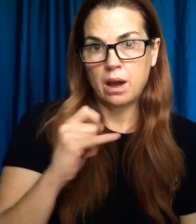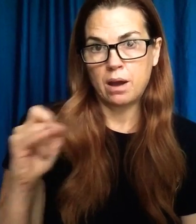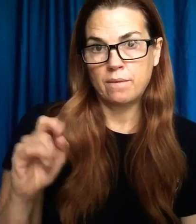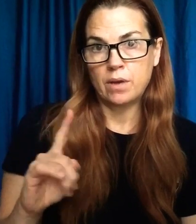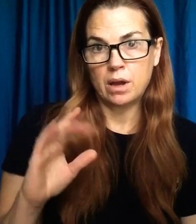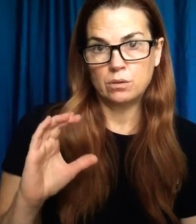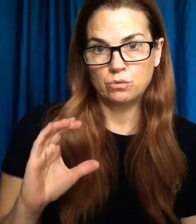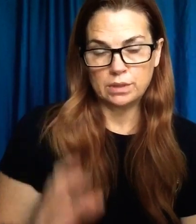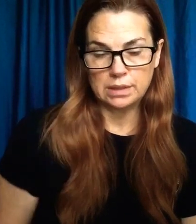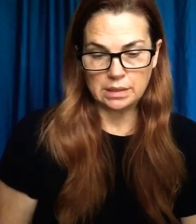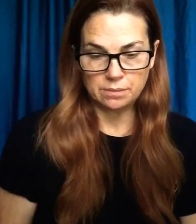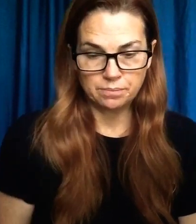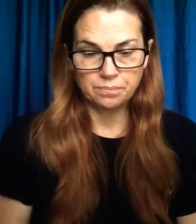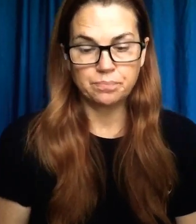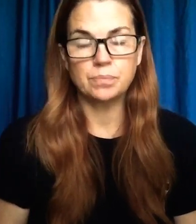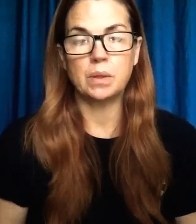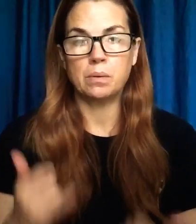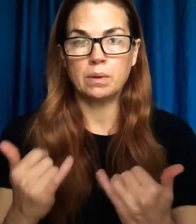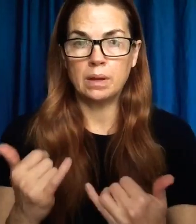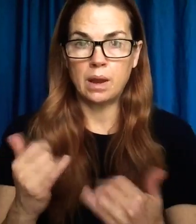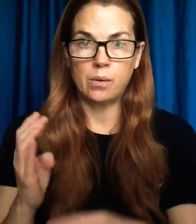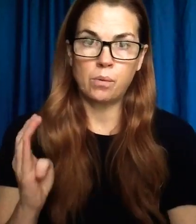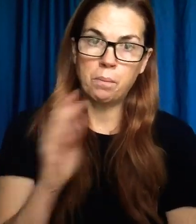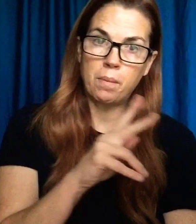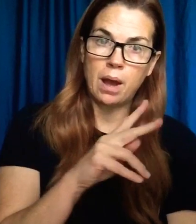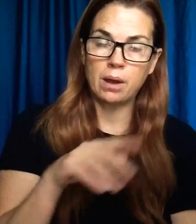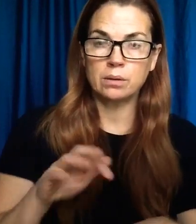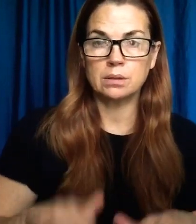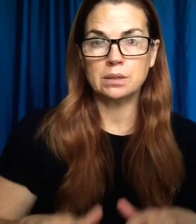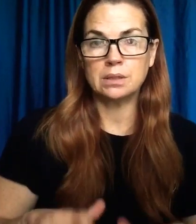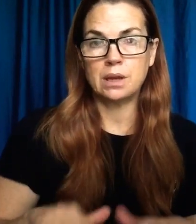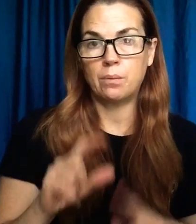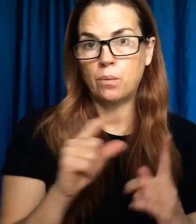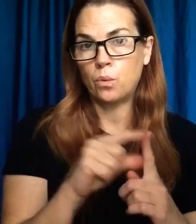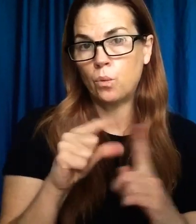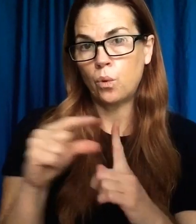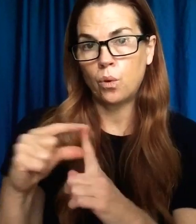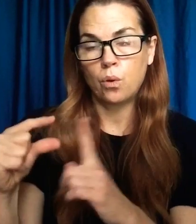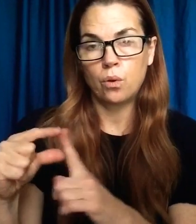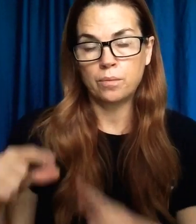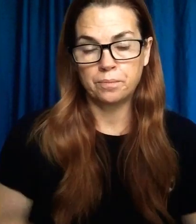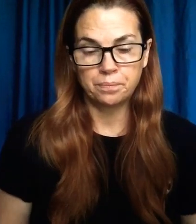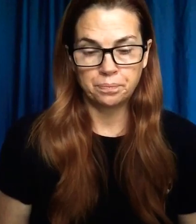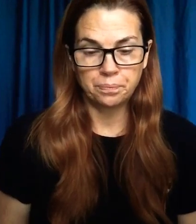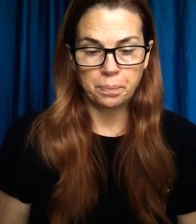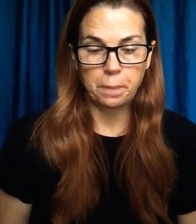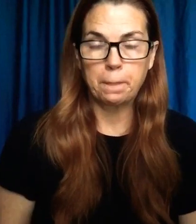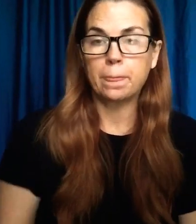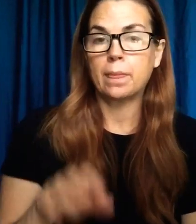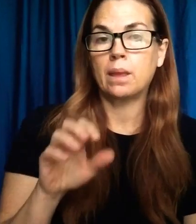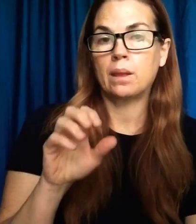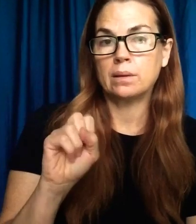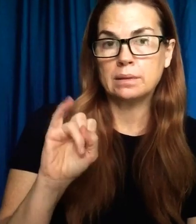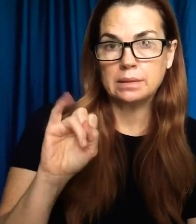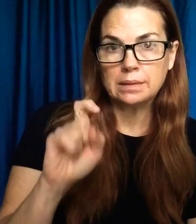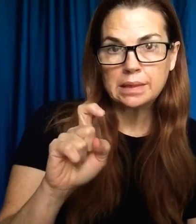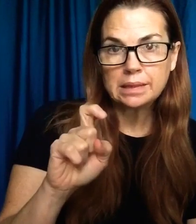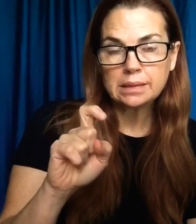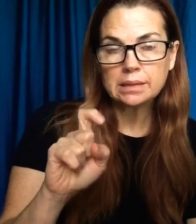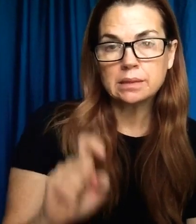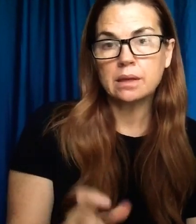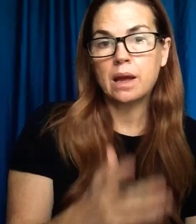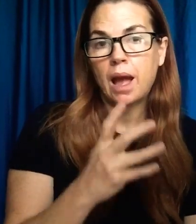is 6 5 hundredths. Okay, so I'm going to go back into my assignment. I'm going to type that in